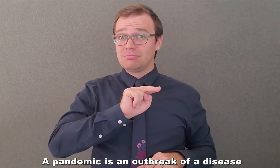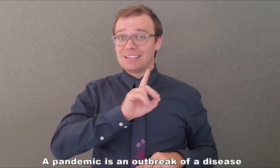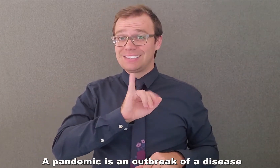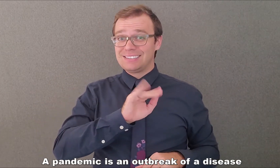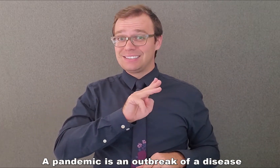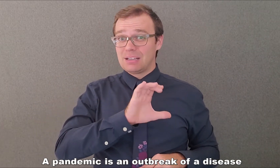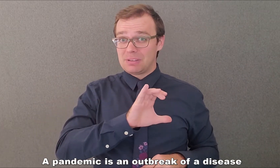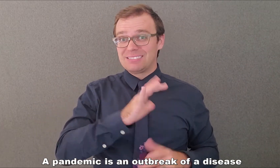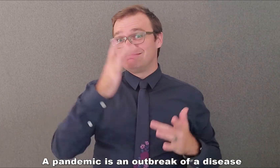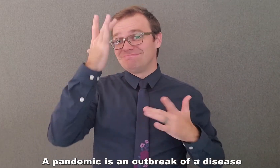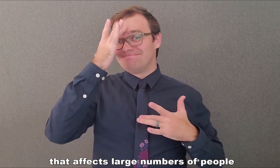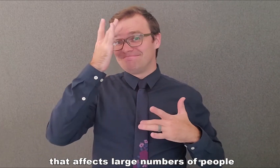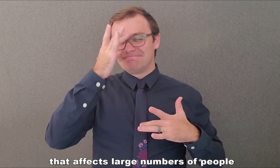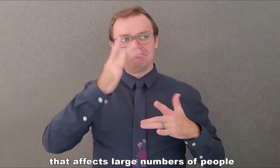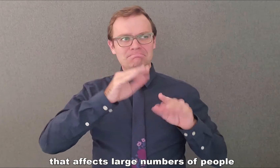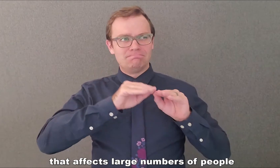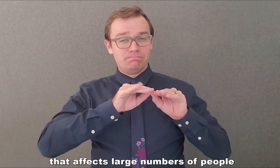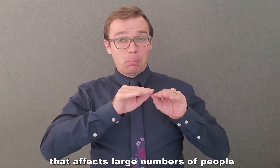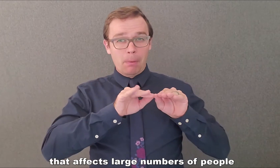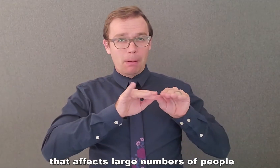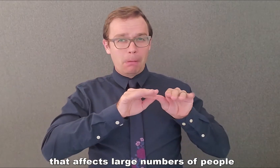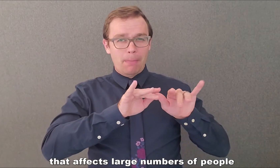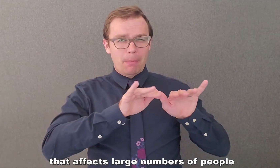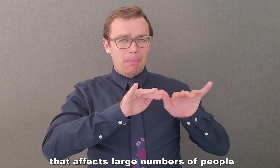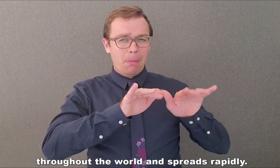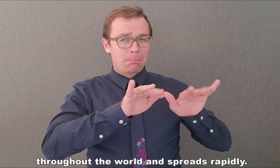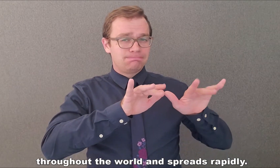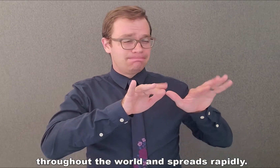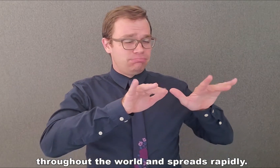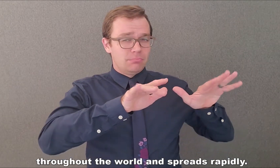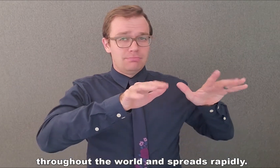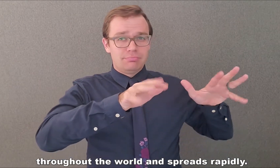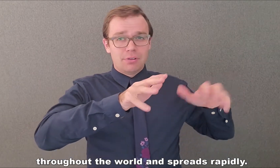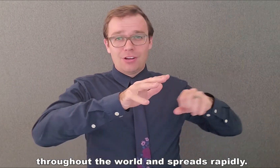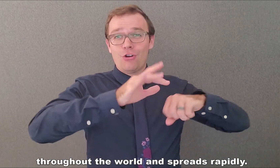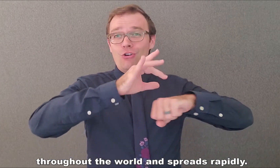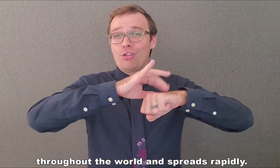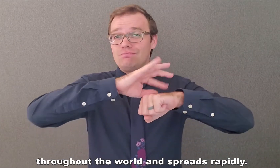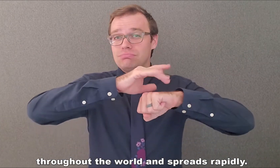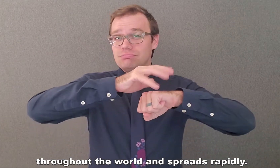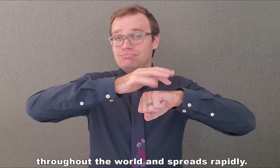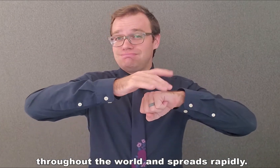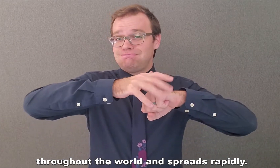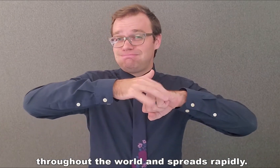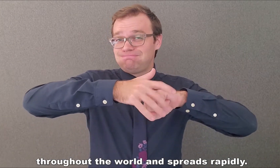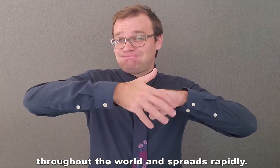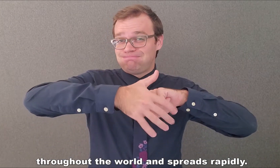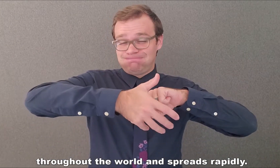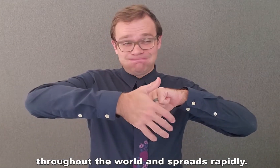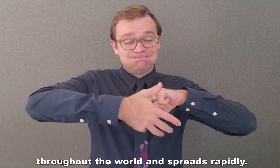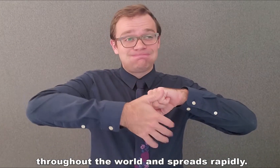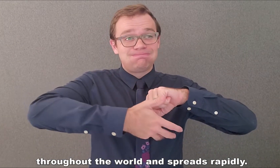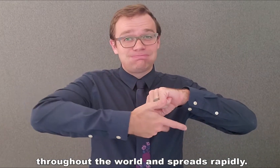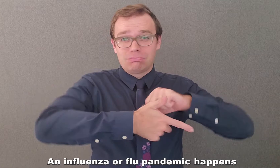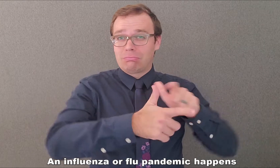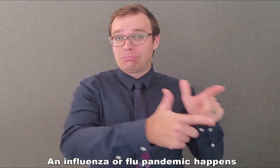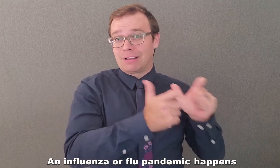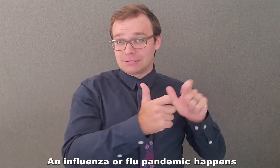a disease that affects large numbers of people throughout the world and spreads rapidly. An influenza